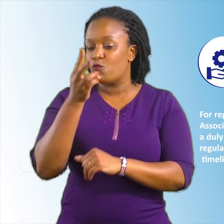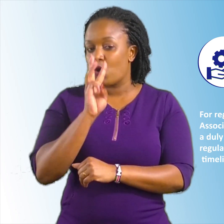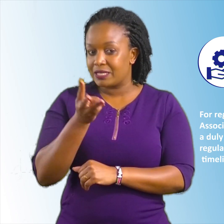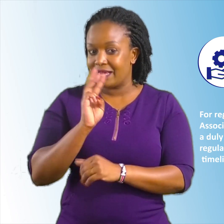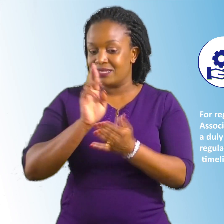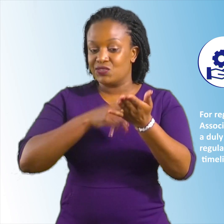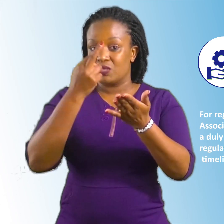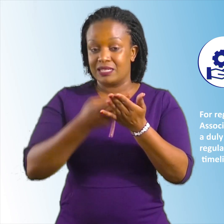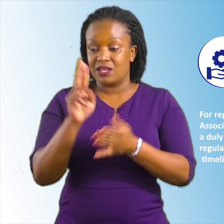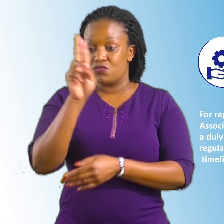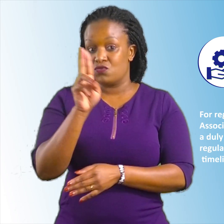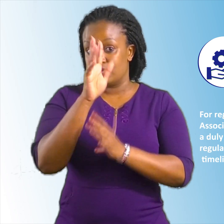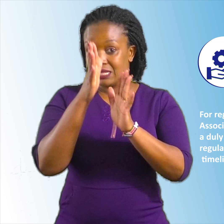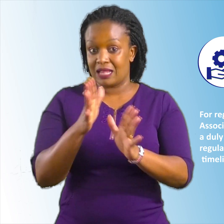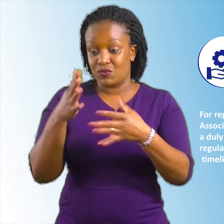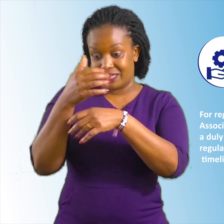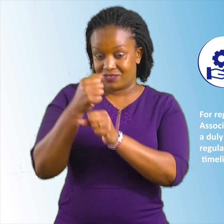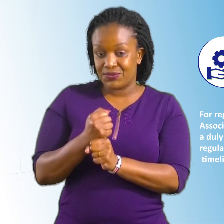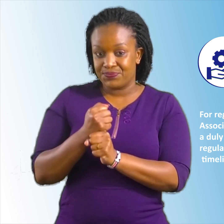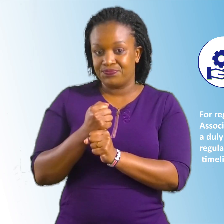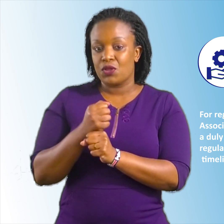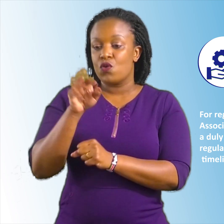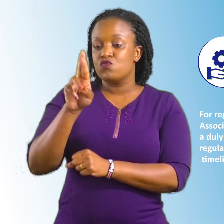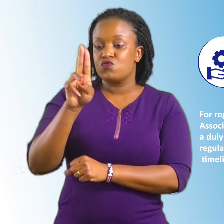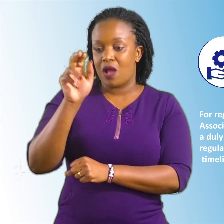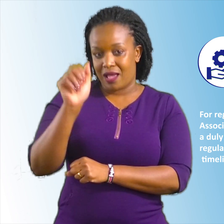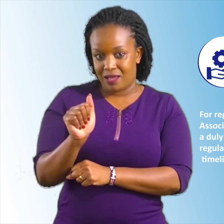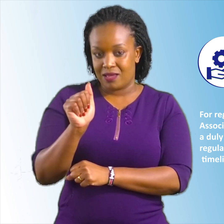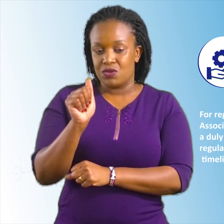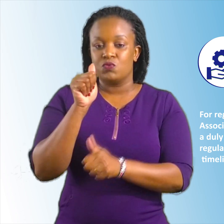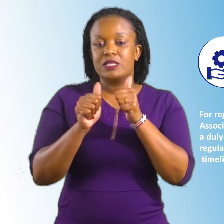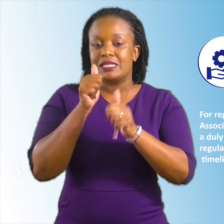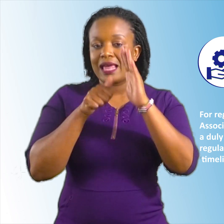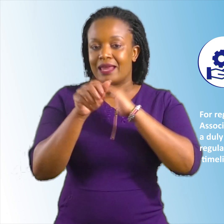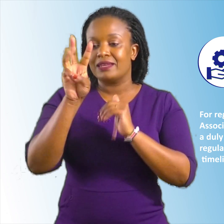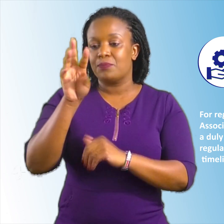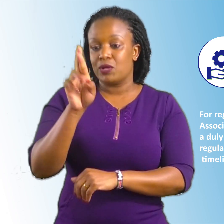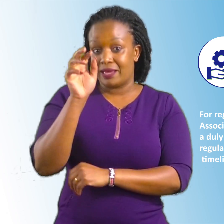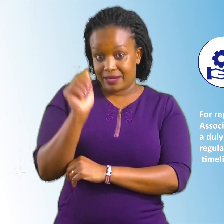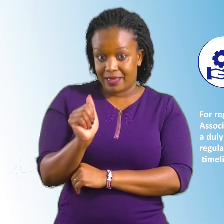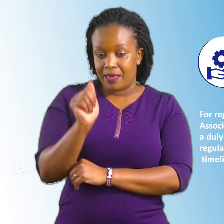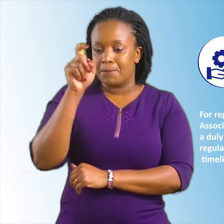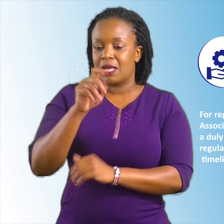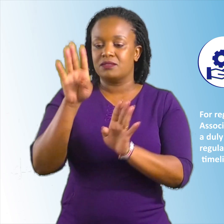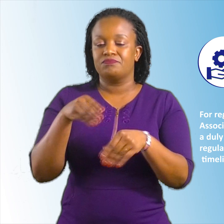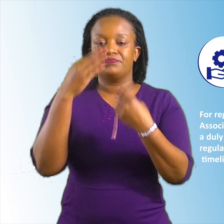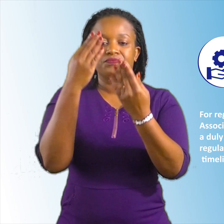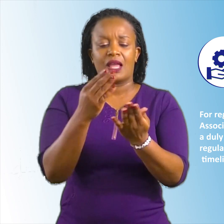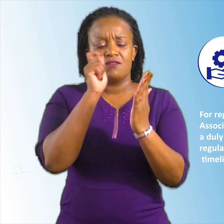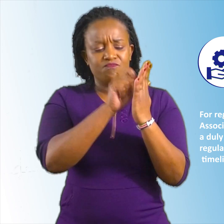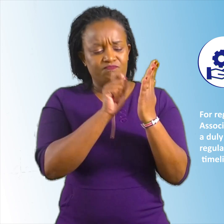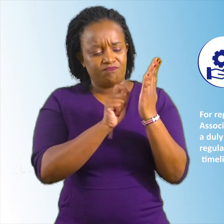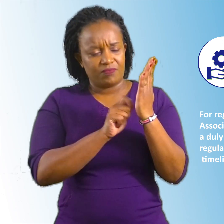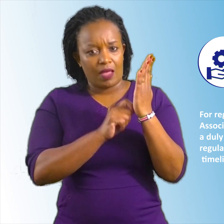Water Resources Users Associations, WRA, by WRA, ensure to submit a duly filled